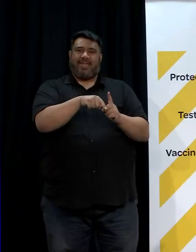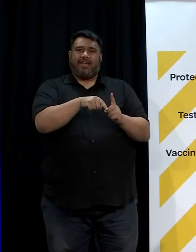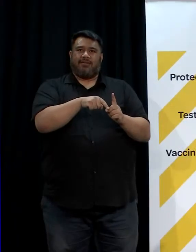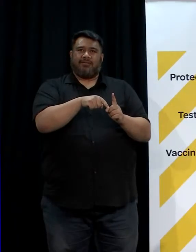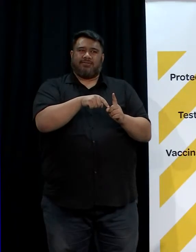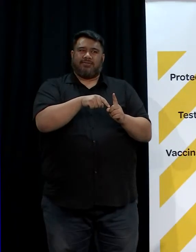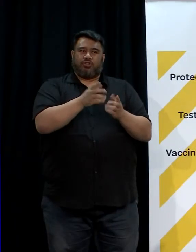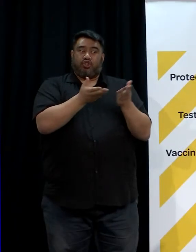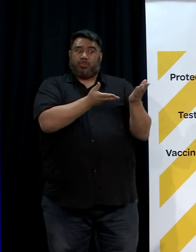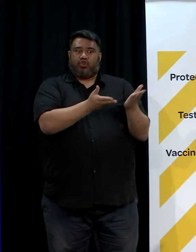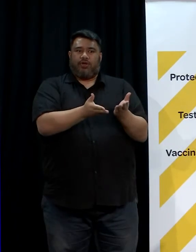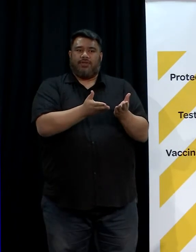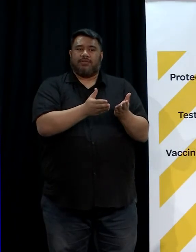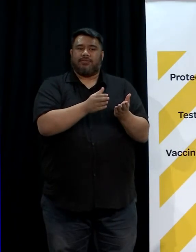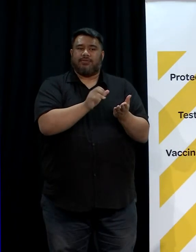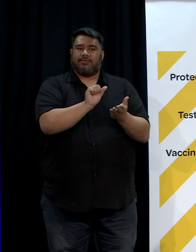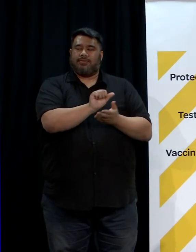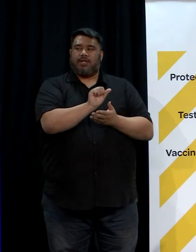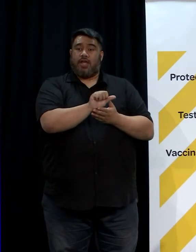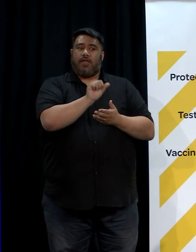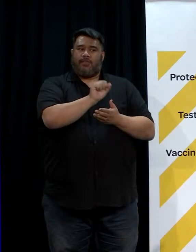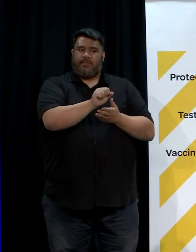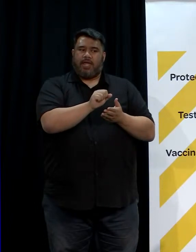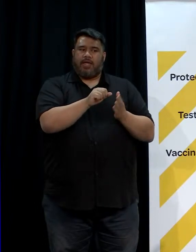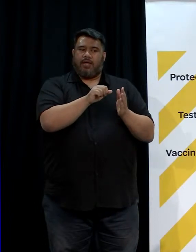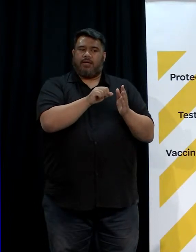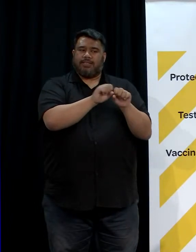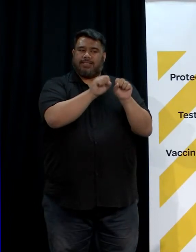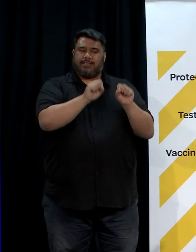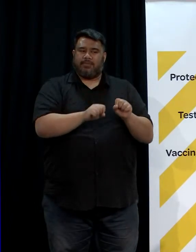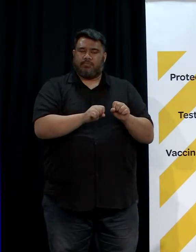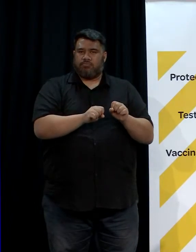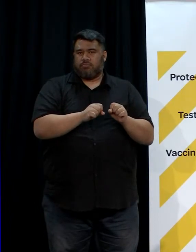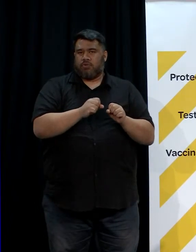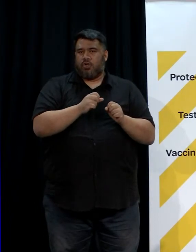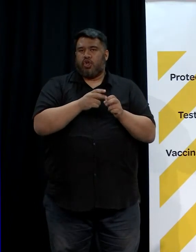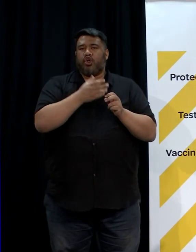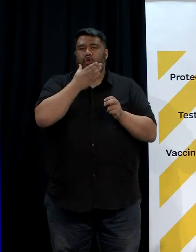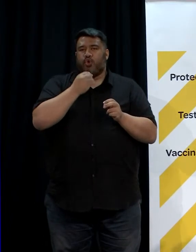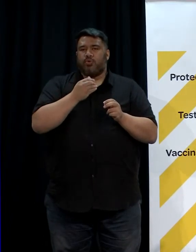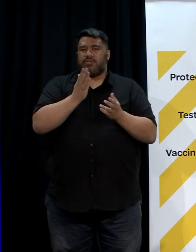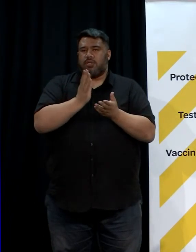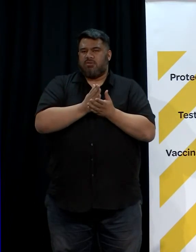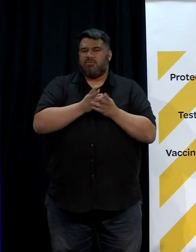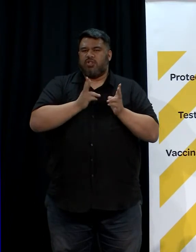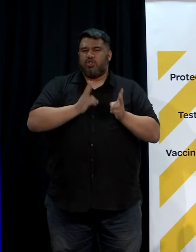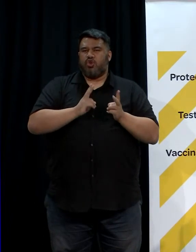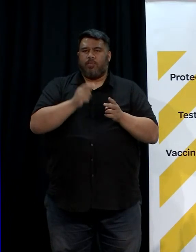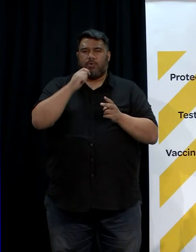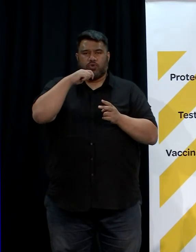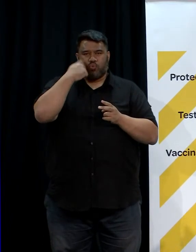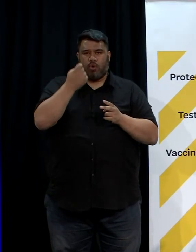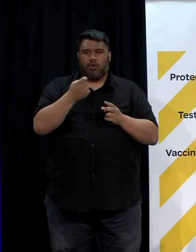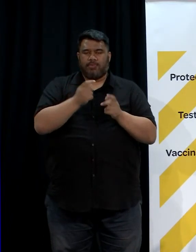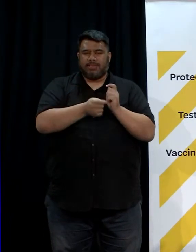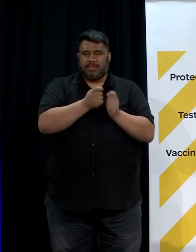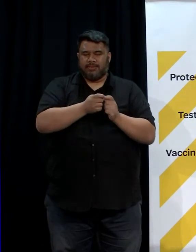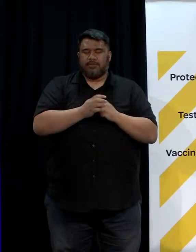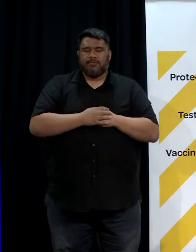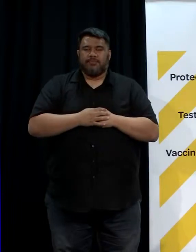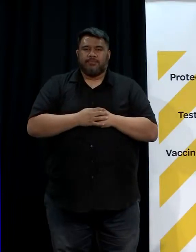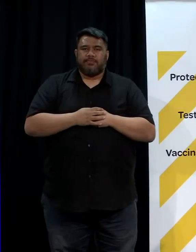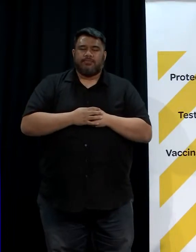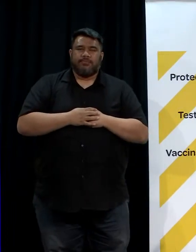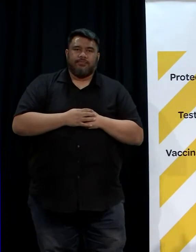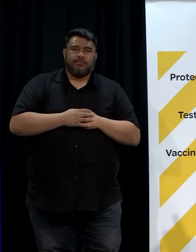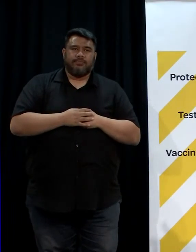the protocol that is used in this instance, and it was additional to the screening that is done